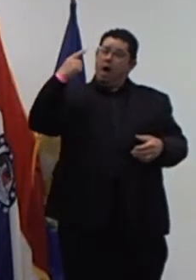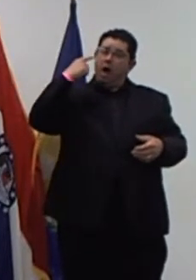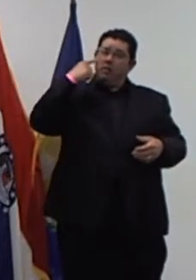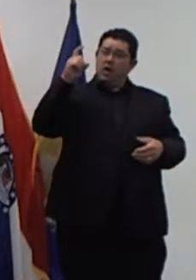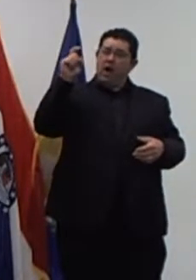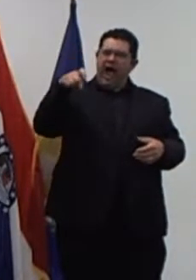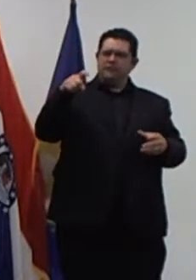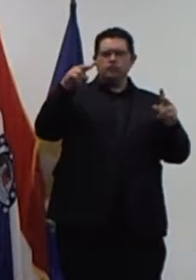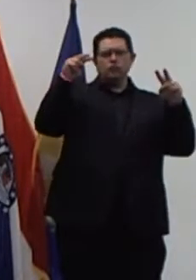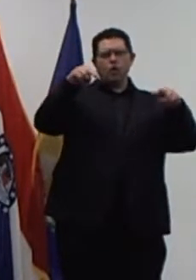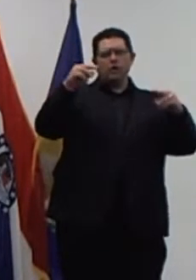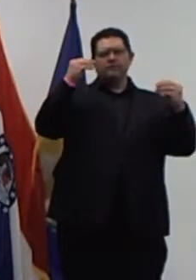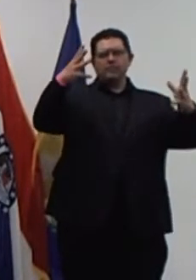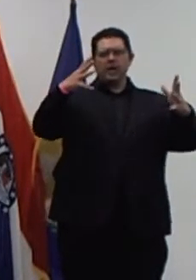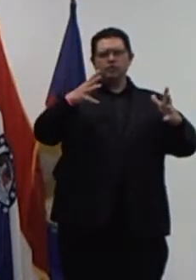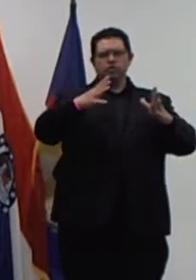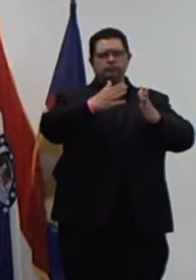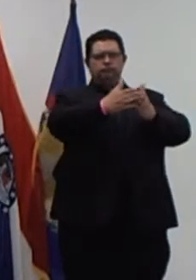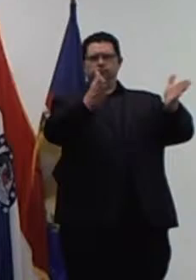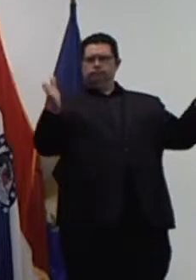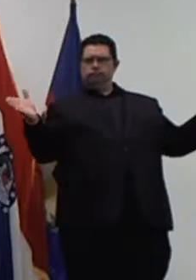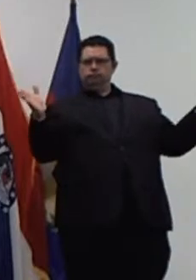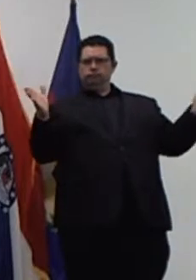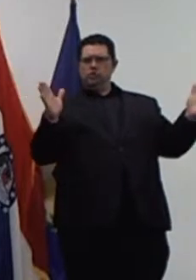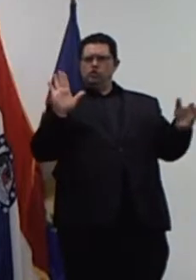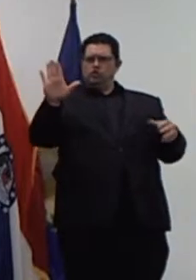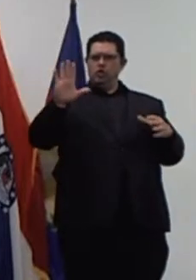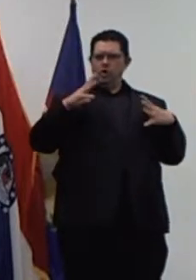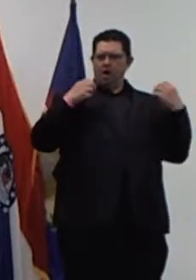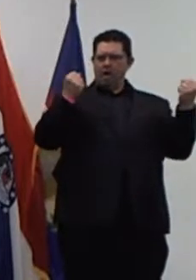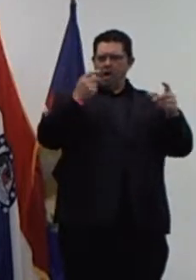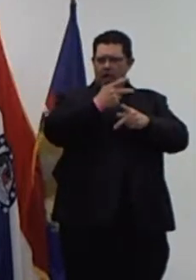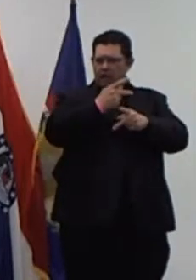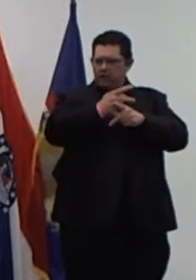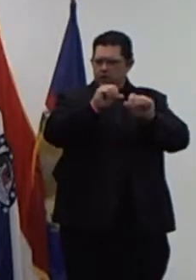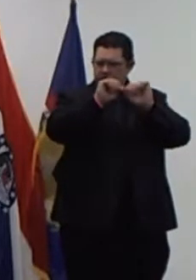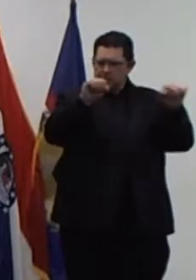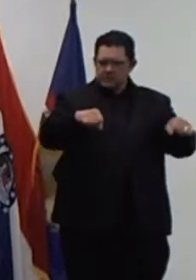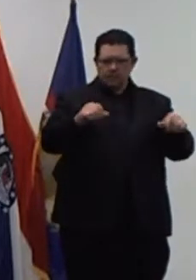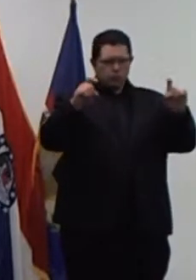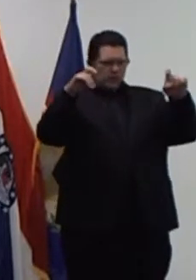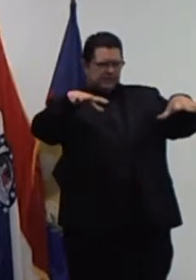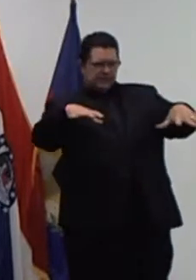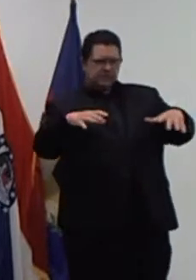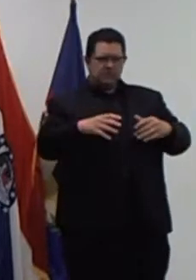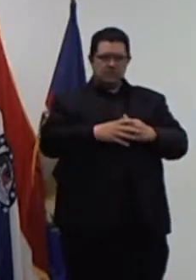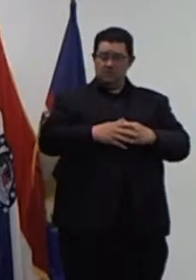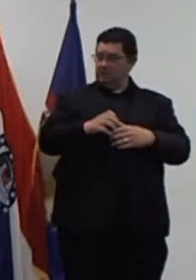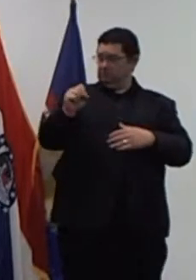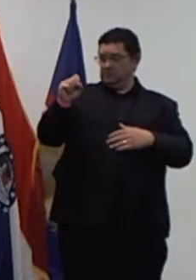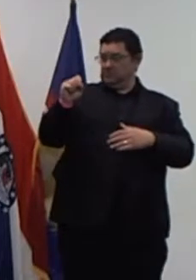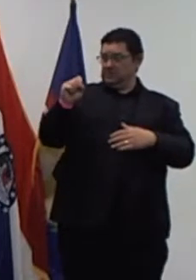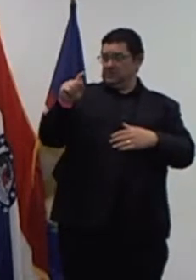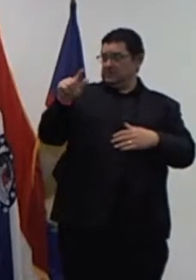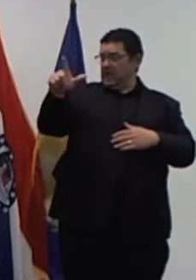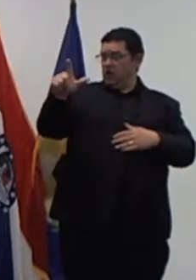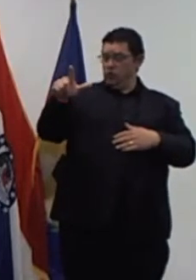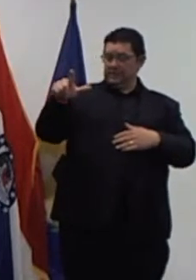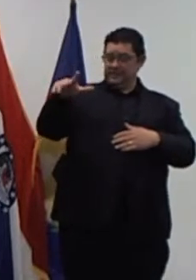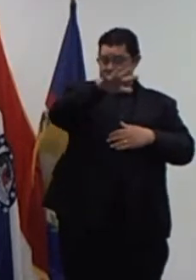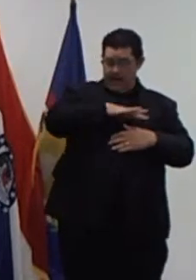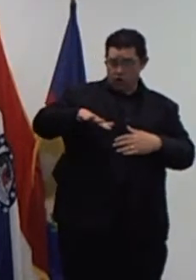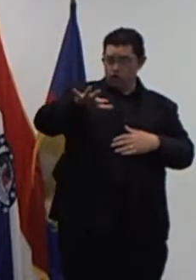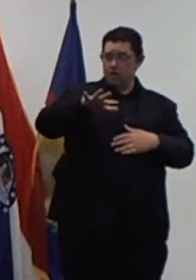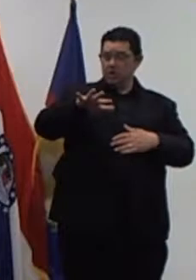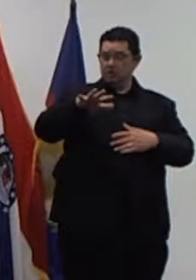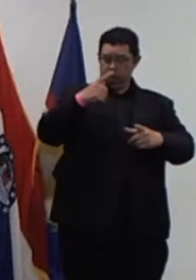data as a whole, as far as your healthcare system, as far as what the testing looks like. But you know, look, St. Louis area